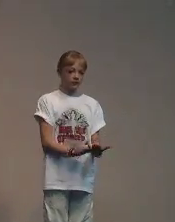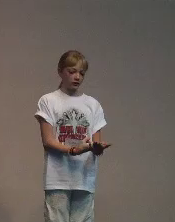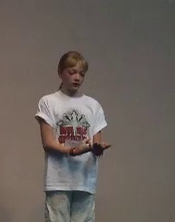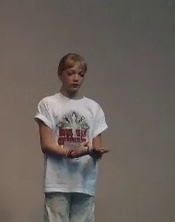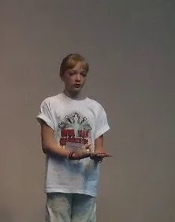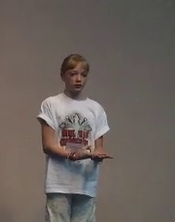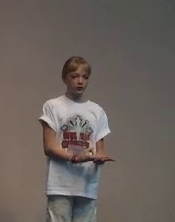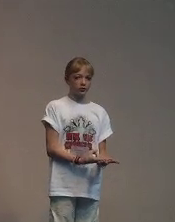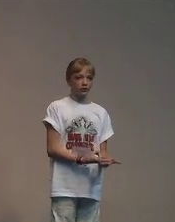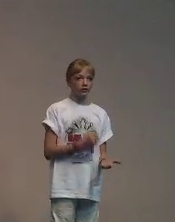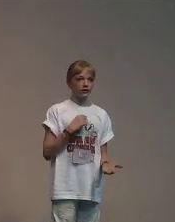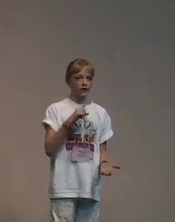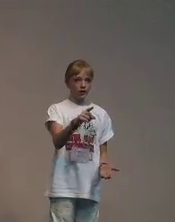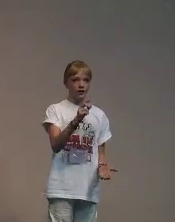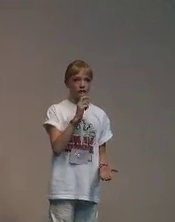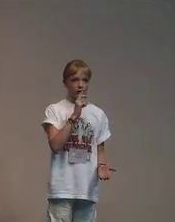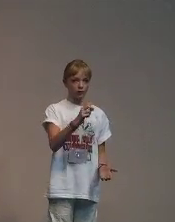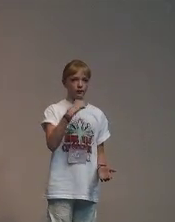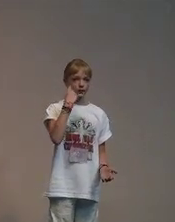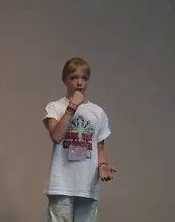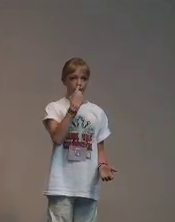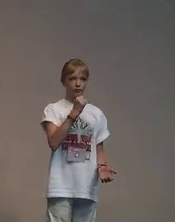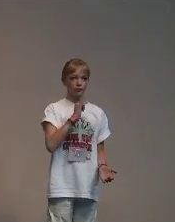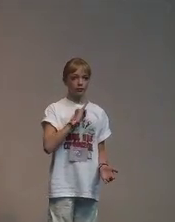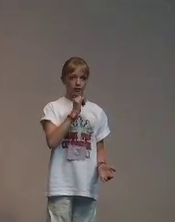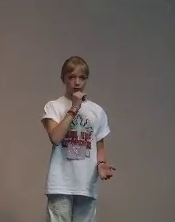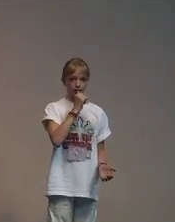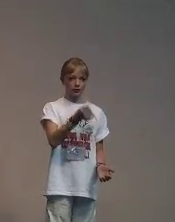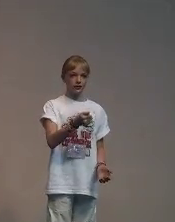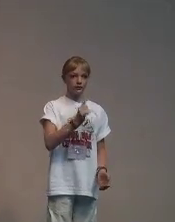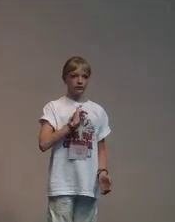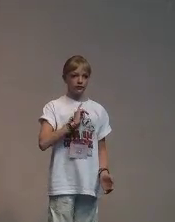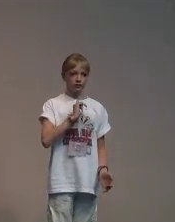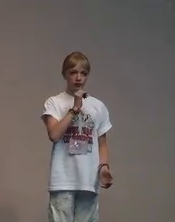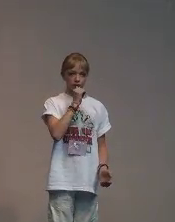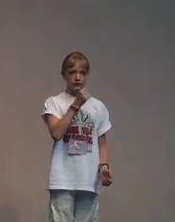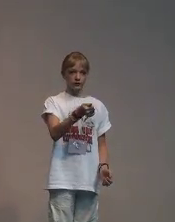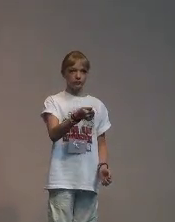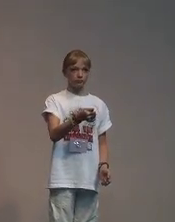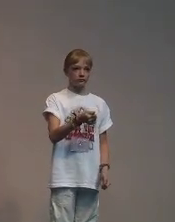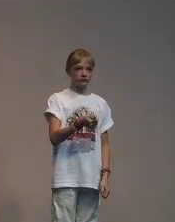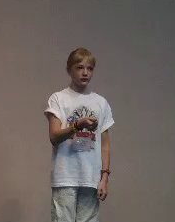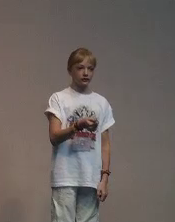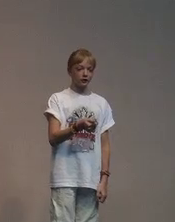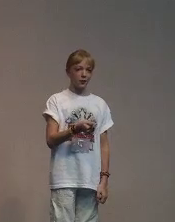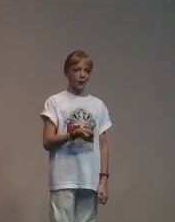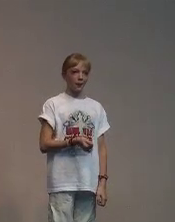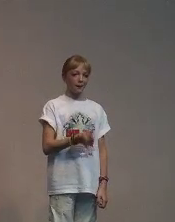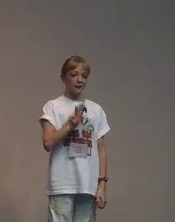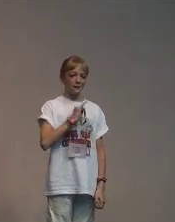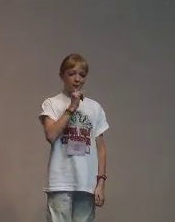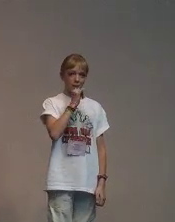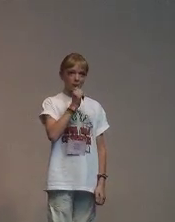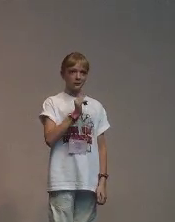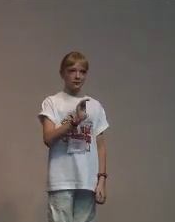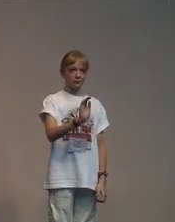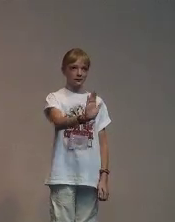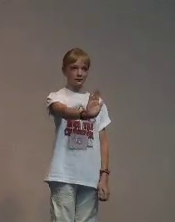falling? Oh God, let bright blue the your